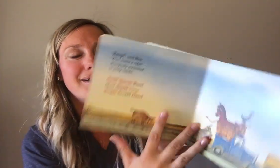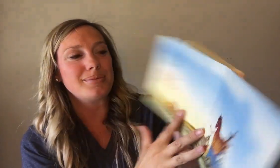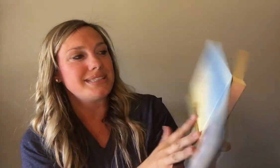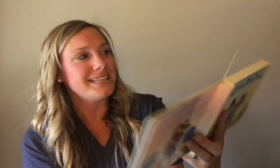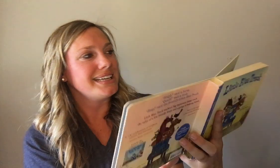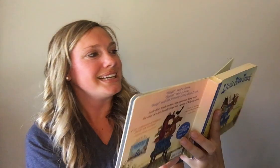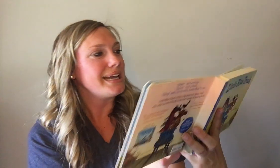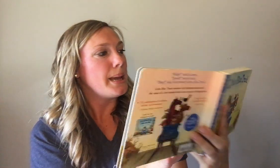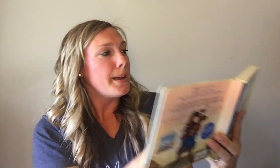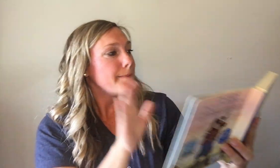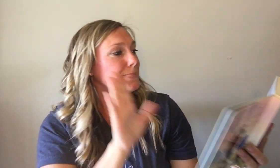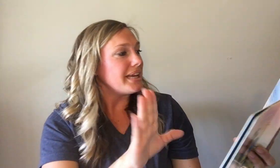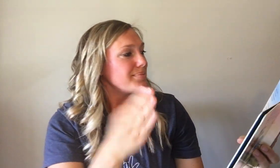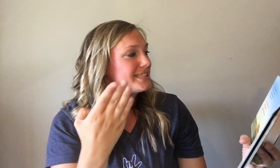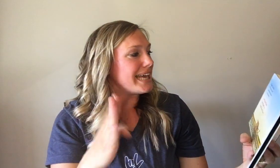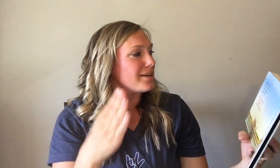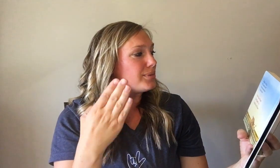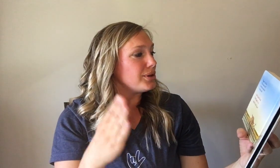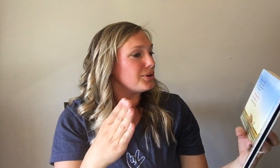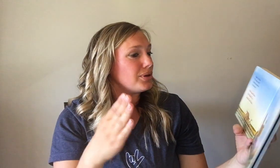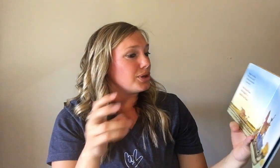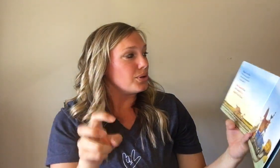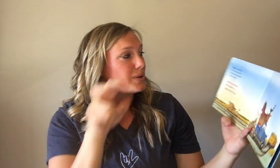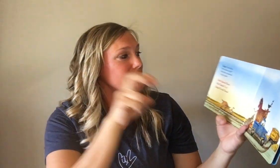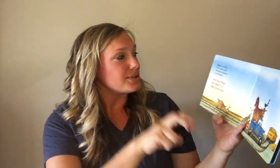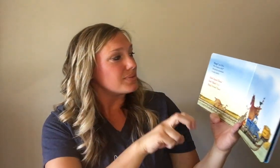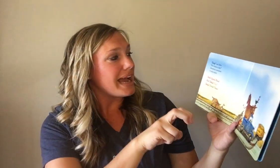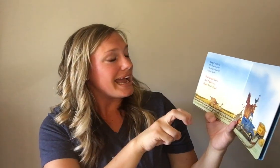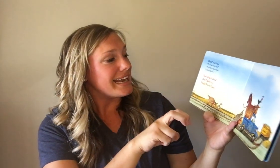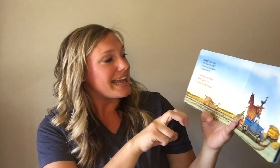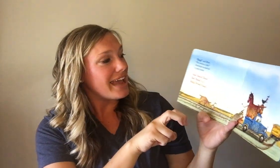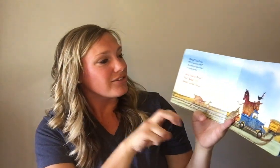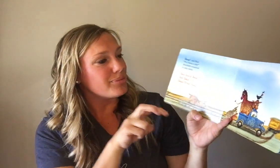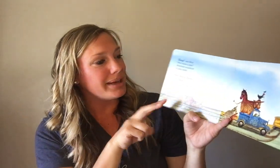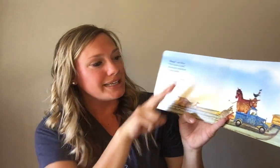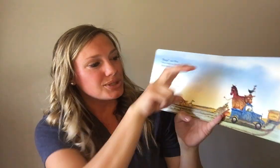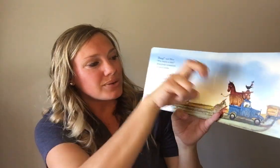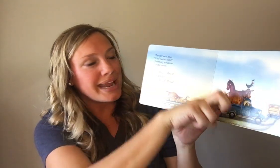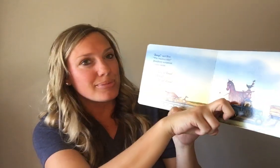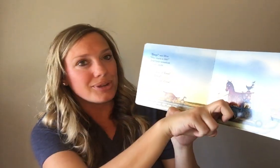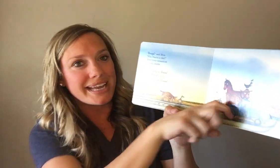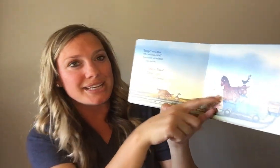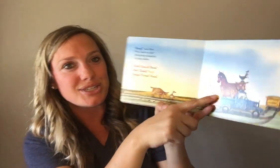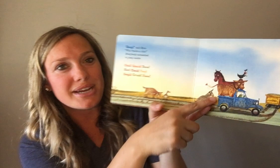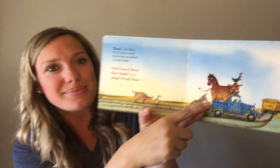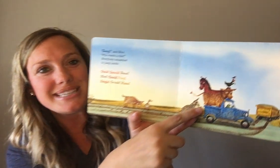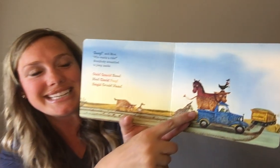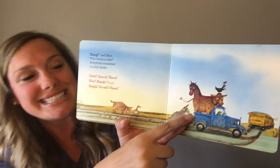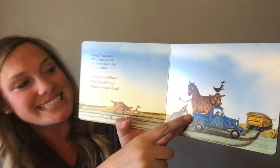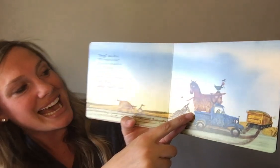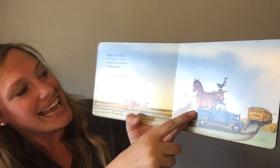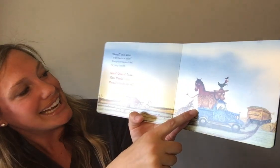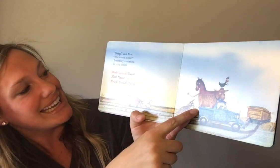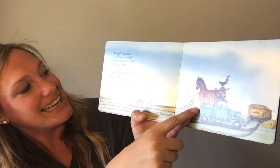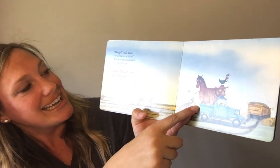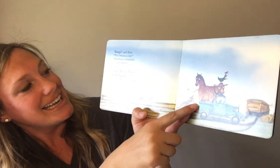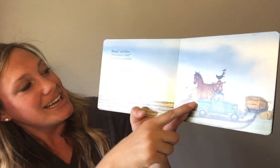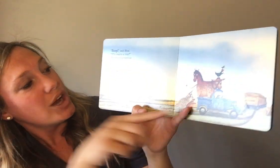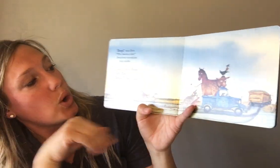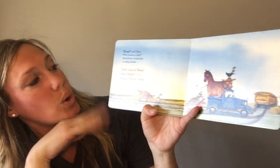helped. Beep, said Blue, who wants a ride? Everybody scrambled and jumped inside.